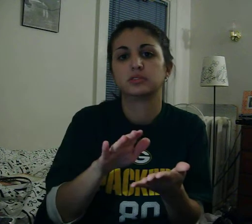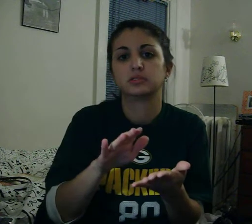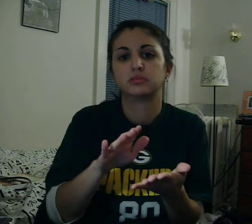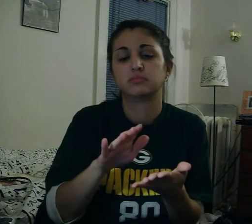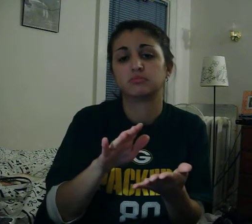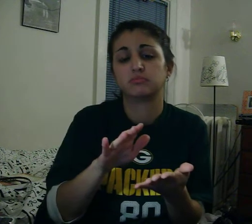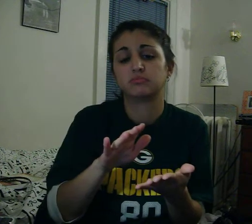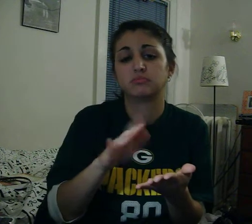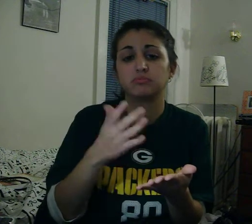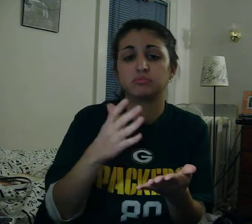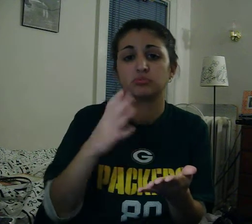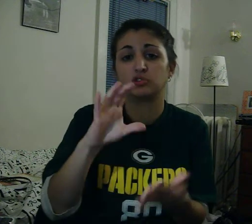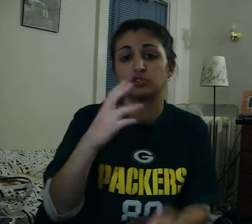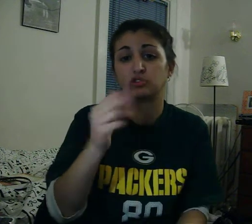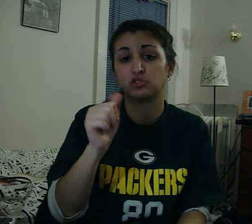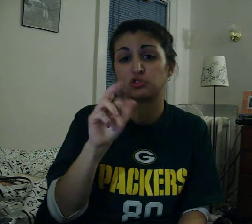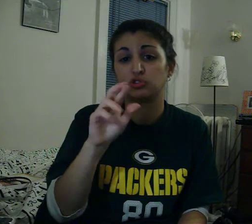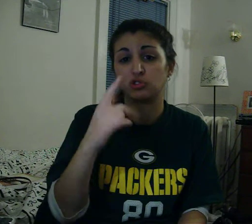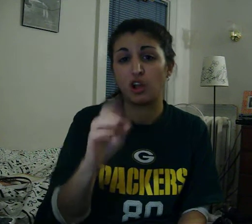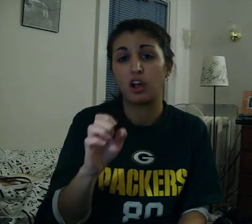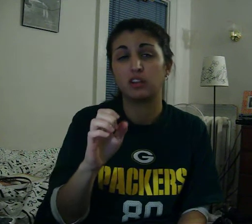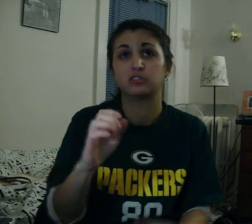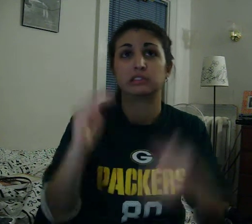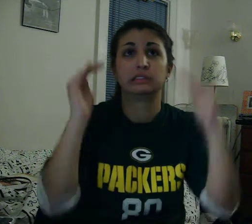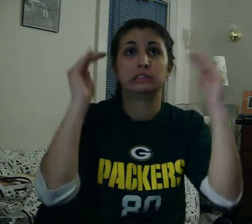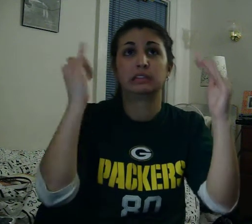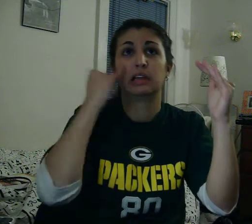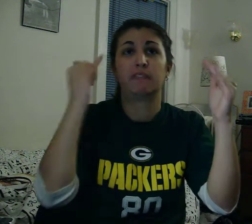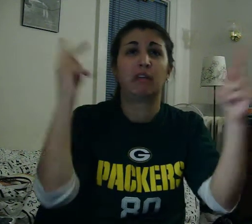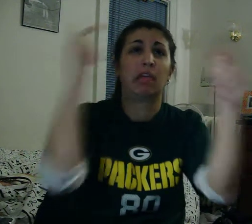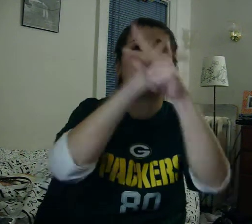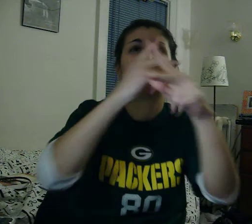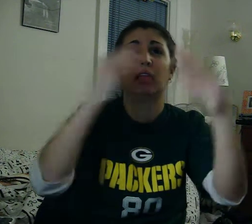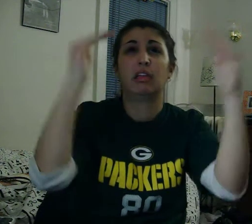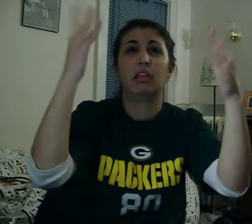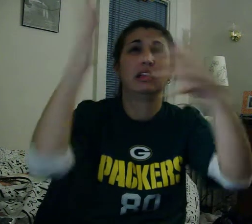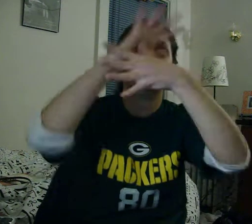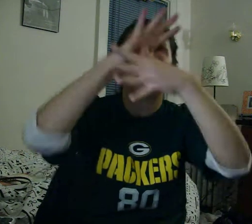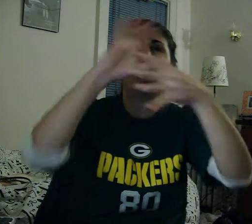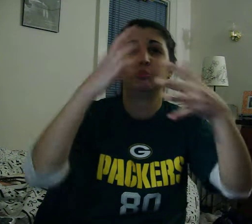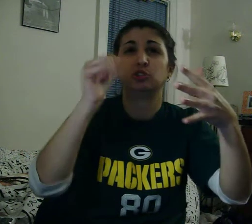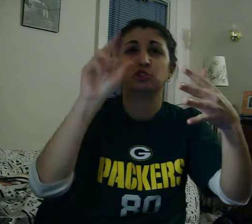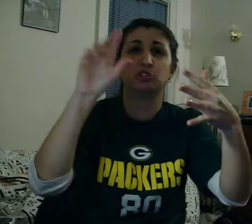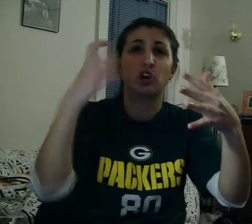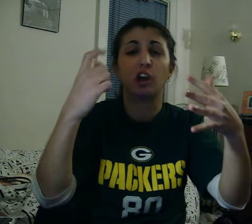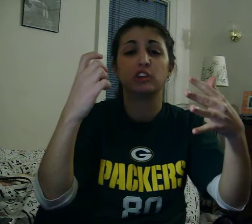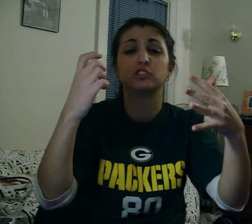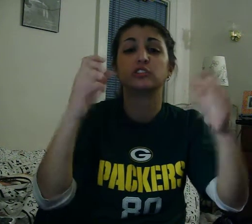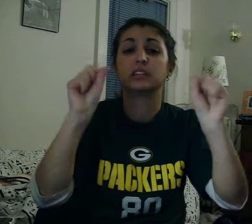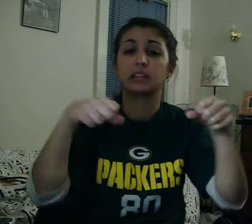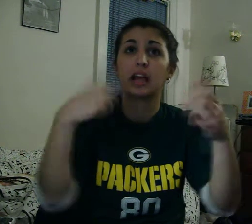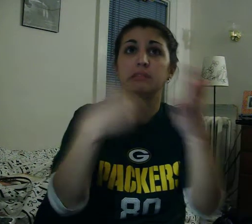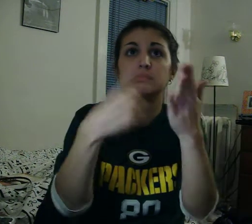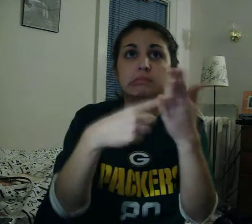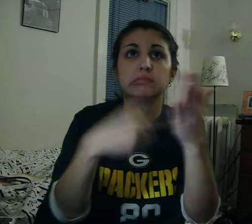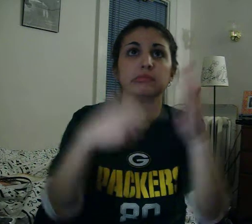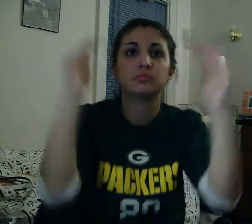at which time he or she will plead guilty or not guilty to the formal charges presented by the